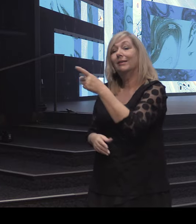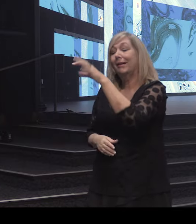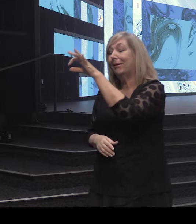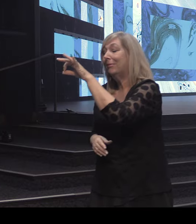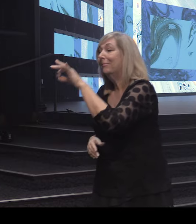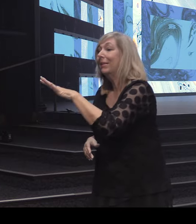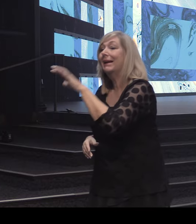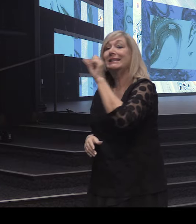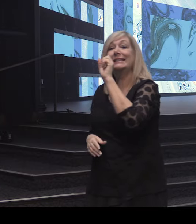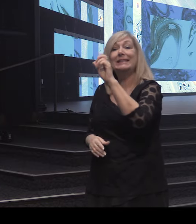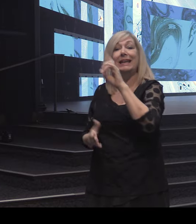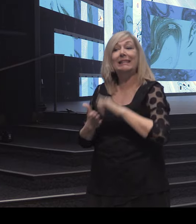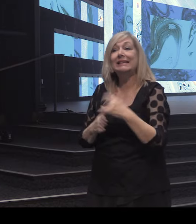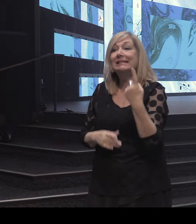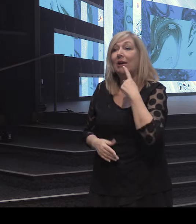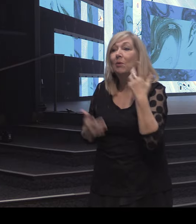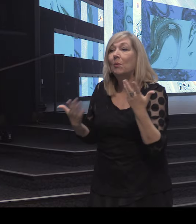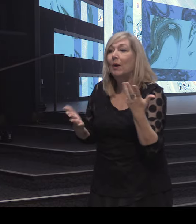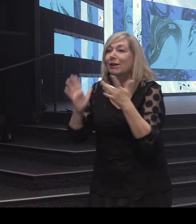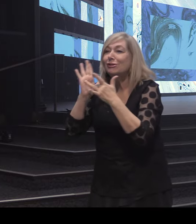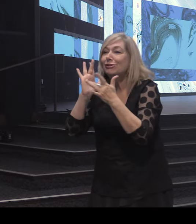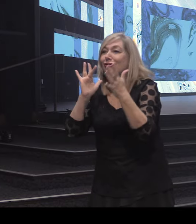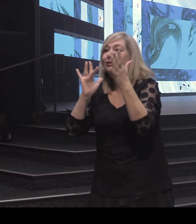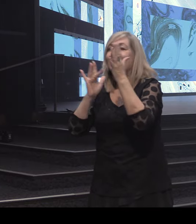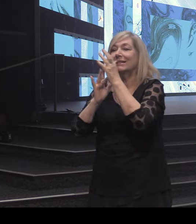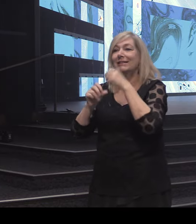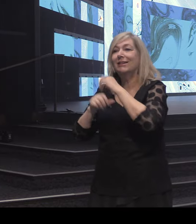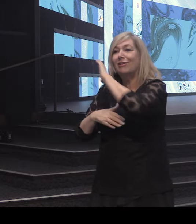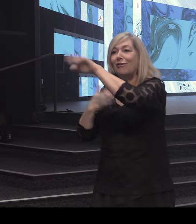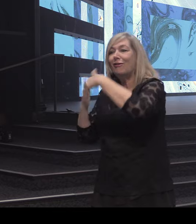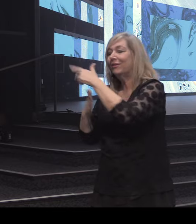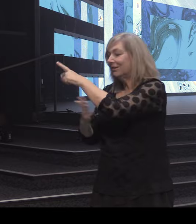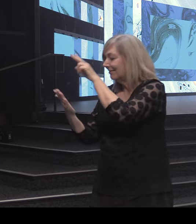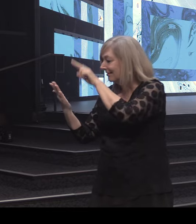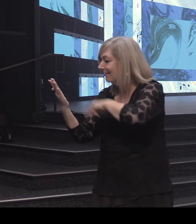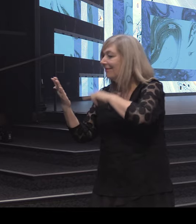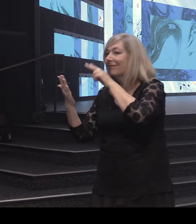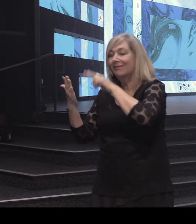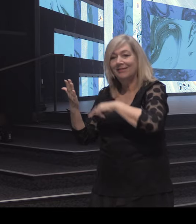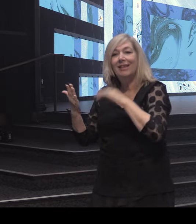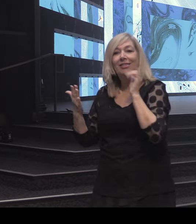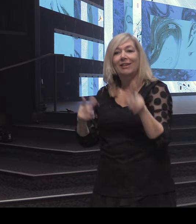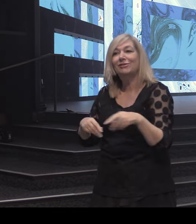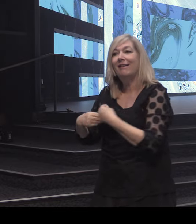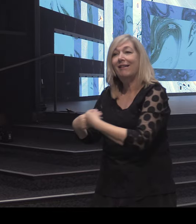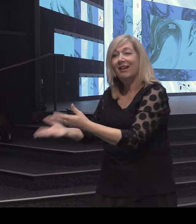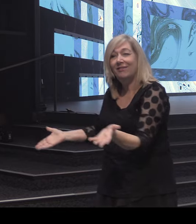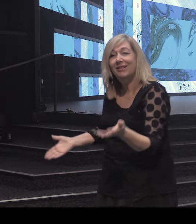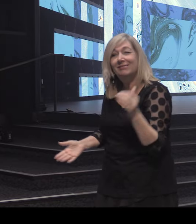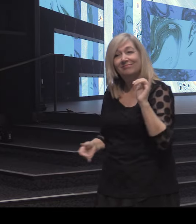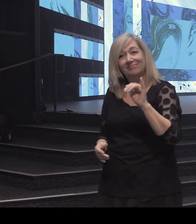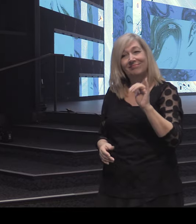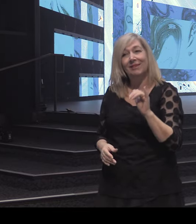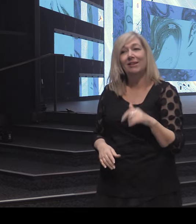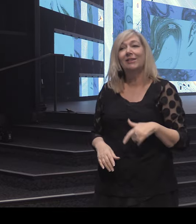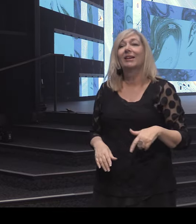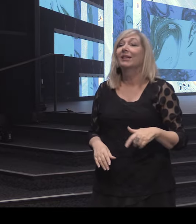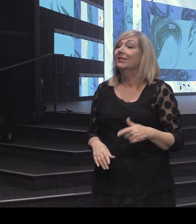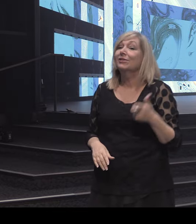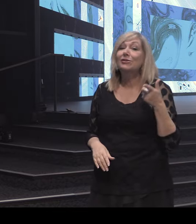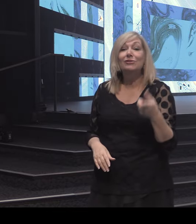seed that said Jesus in all these young hearts. Now, she, realizing that the majority of the students in her school were